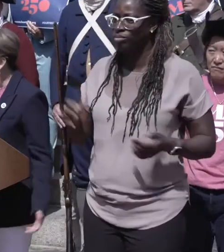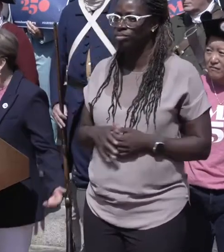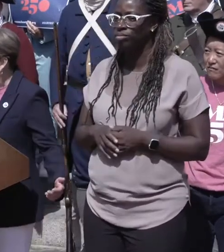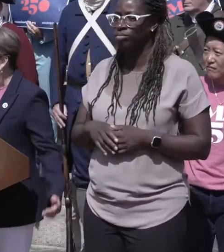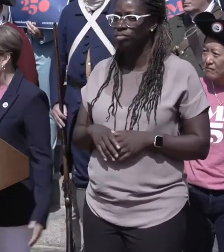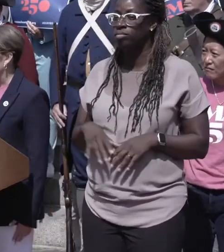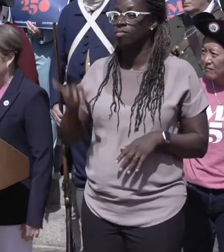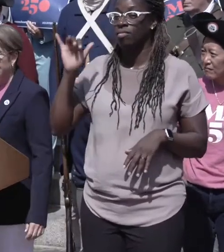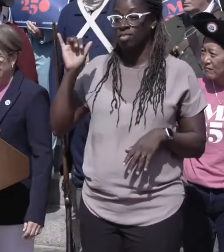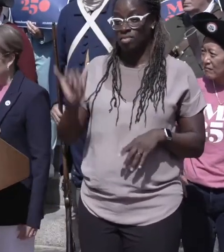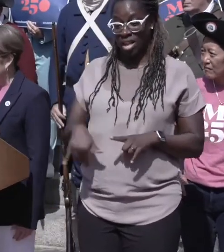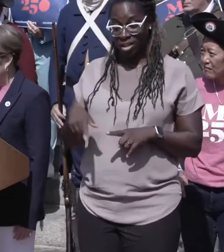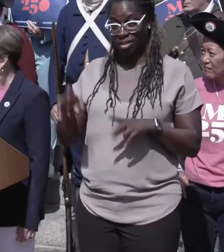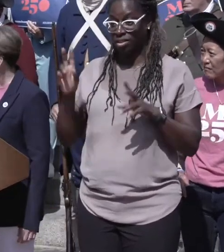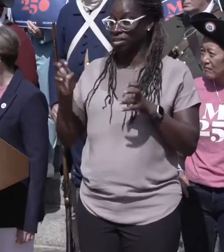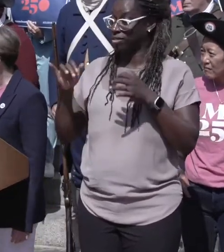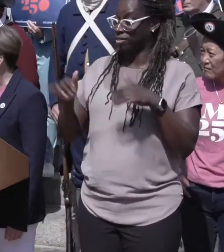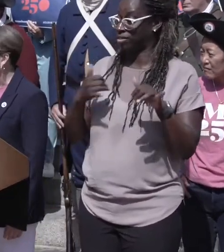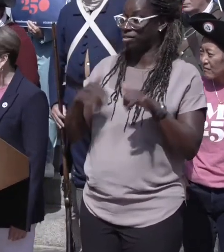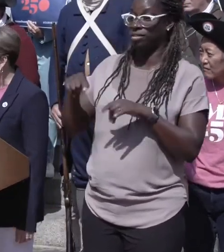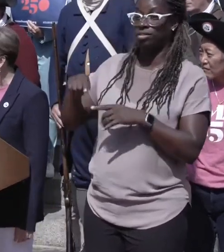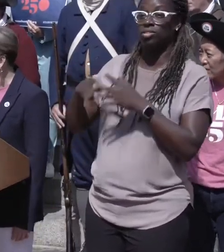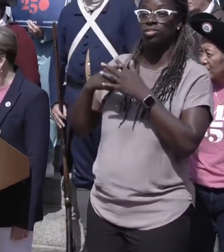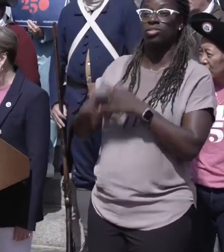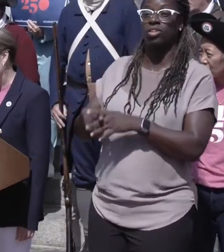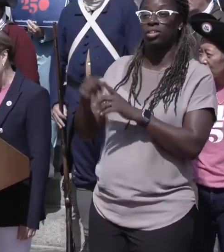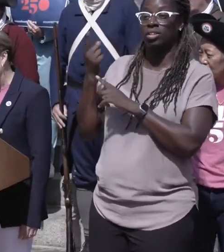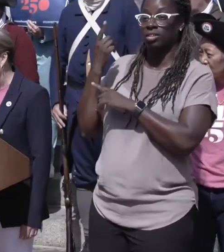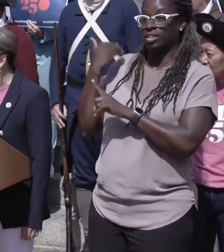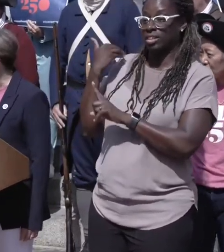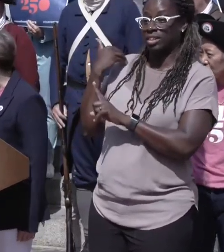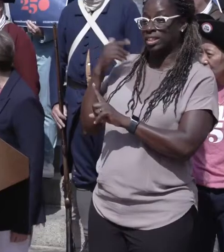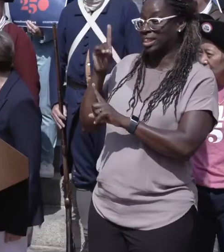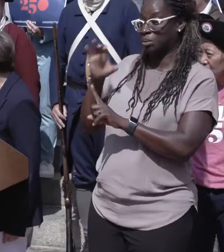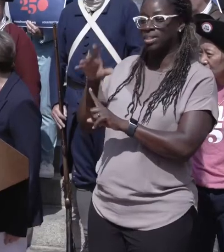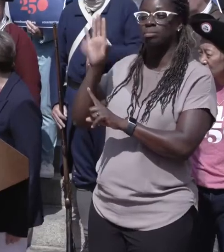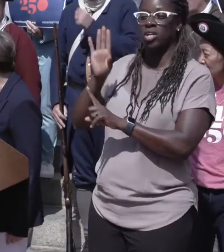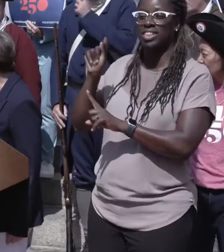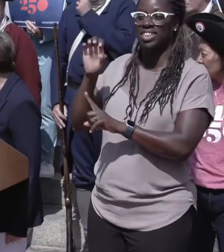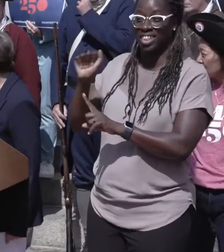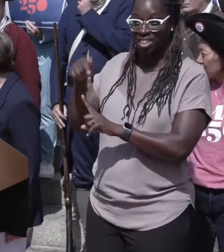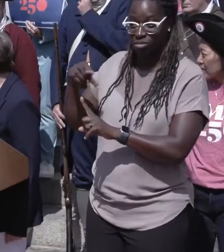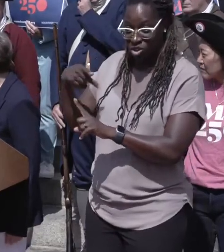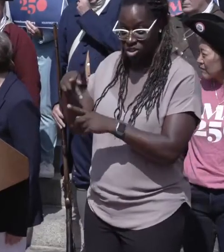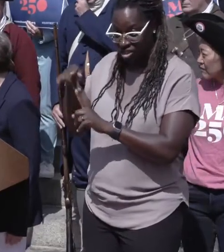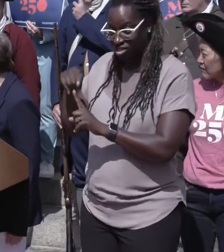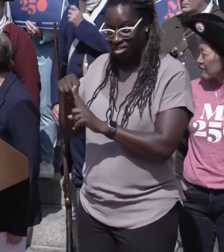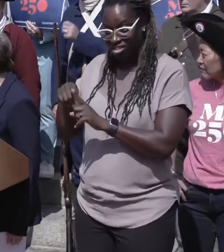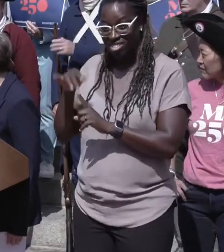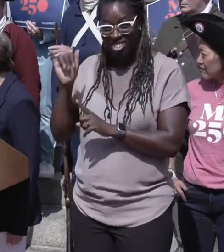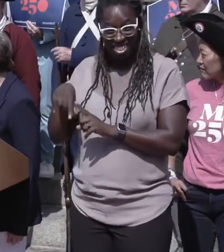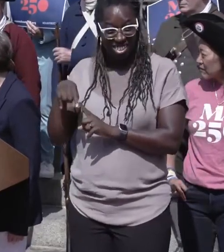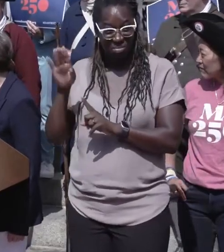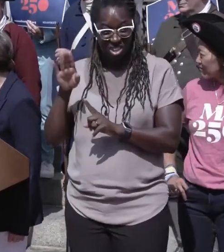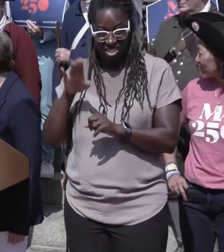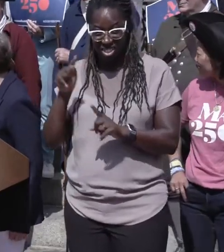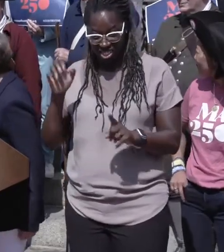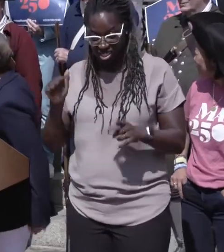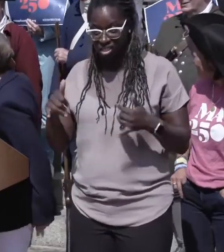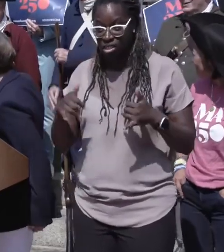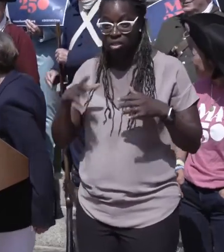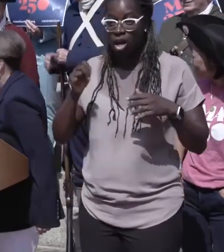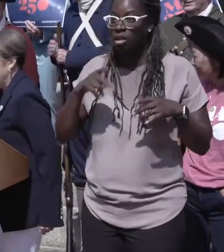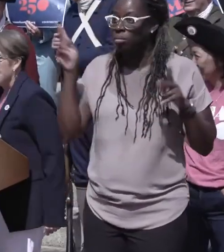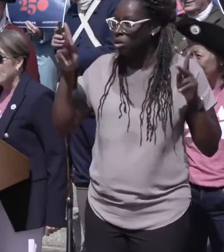Last year. The Boston Tea Party kicked it off for the entire country. Yeah, so, you know, and how long have you been mustering in Salem? For a very